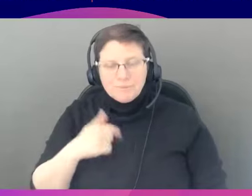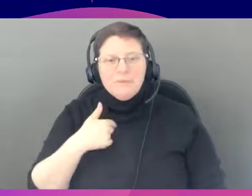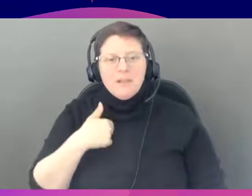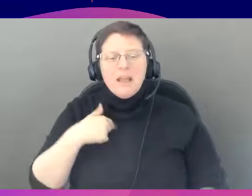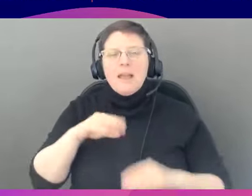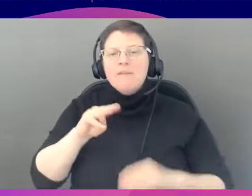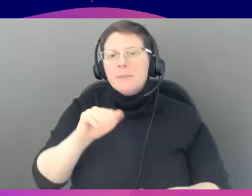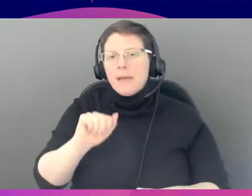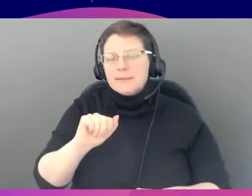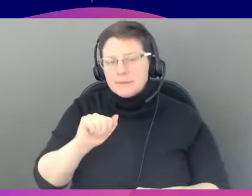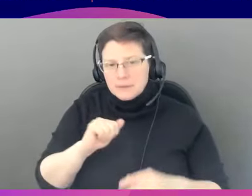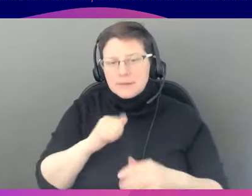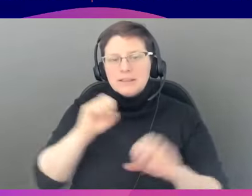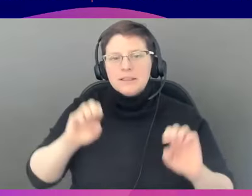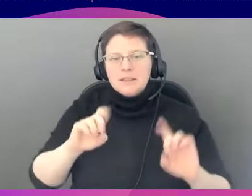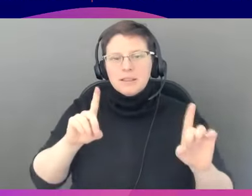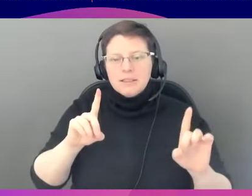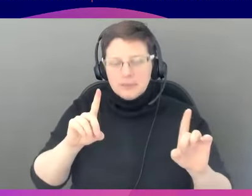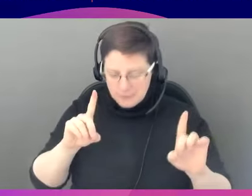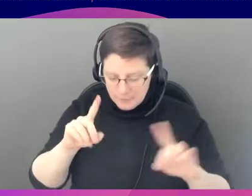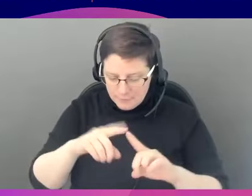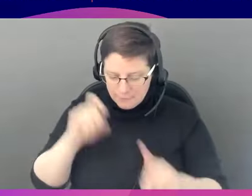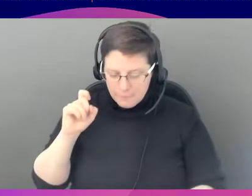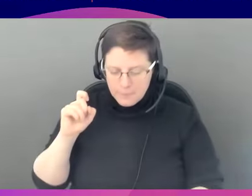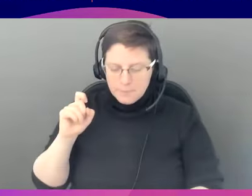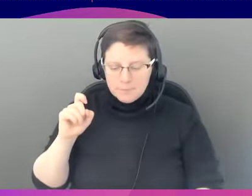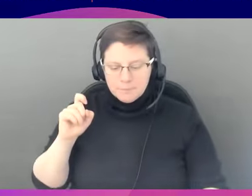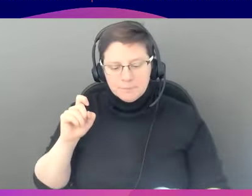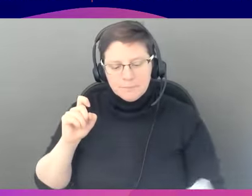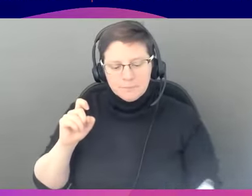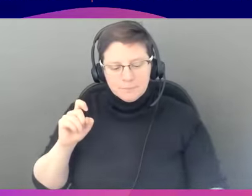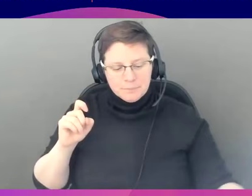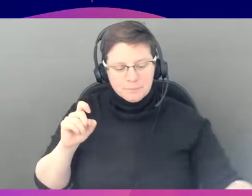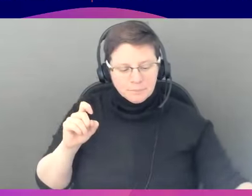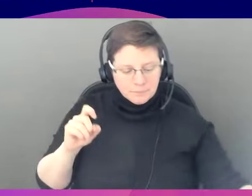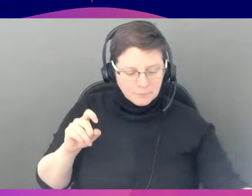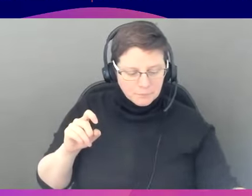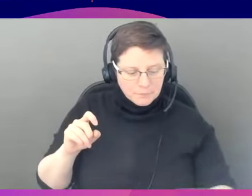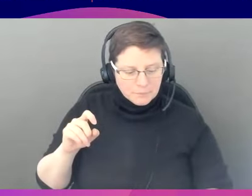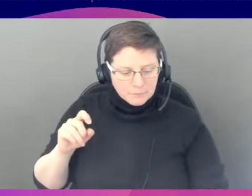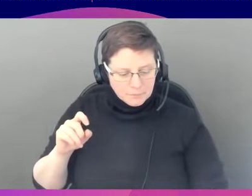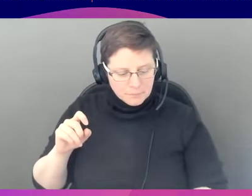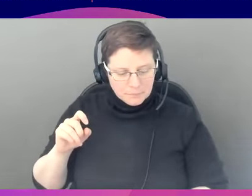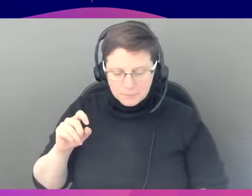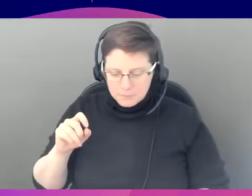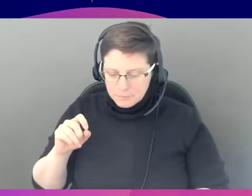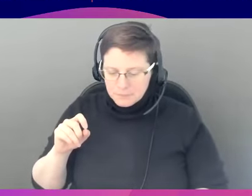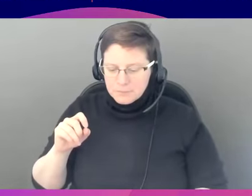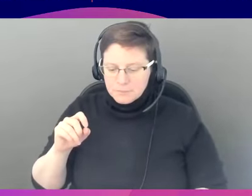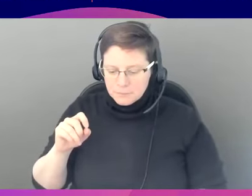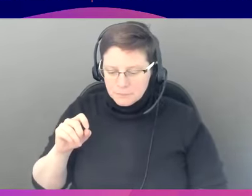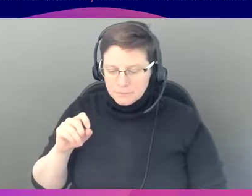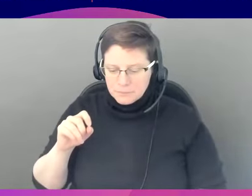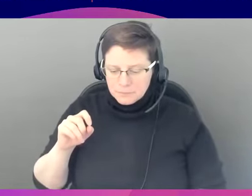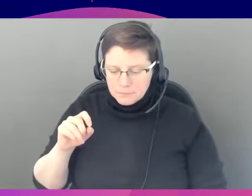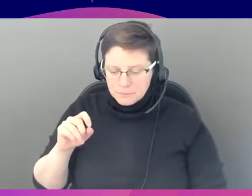Western University, and I'm a master's of women and gender studies candidate at St. Mary's University. Prior to joining Humane